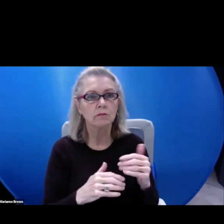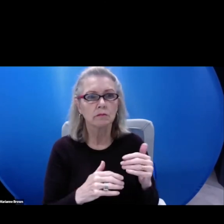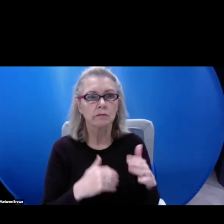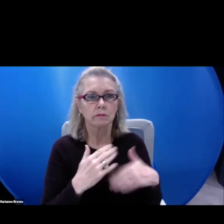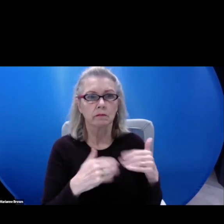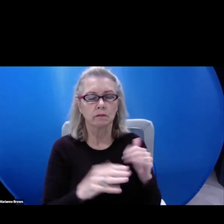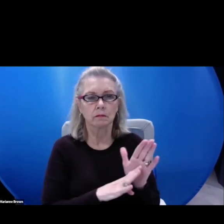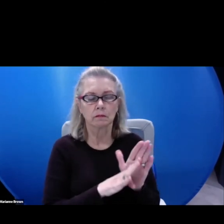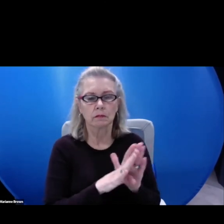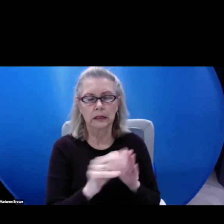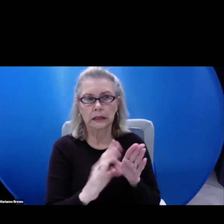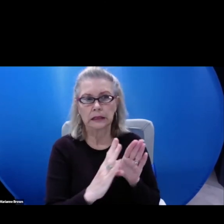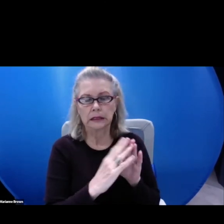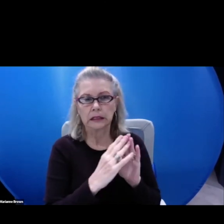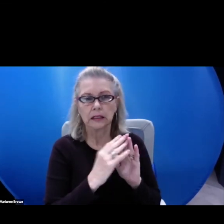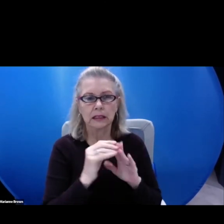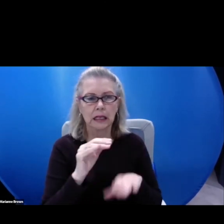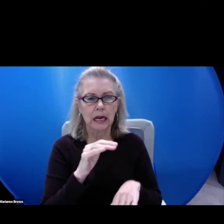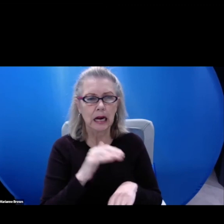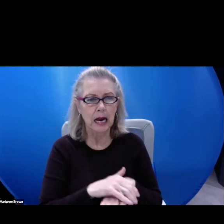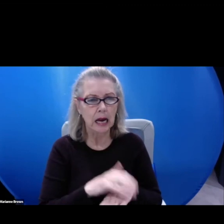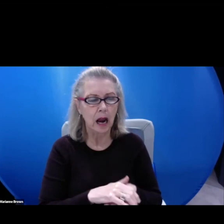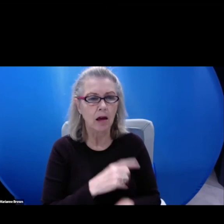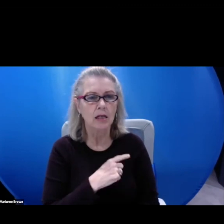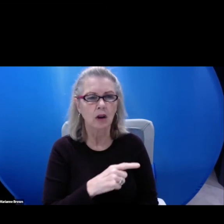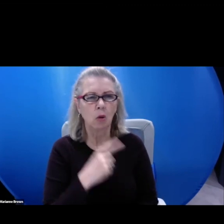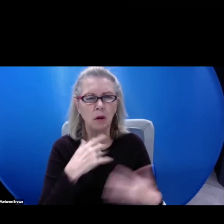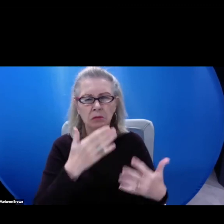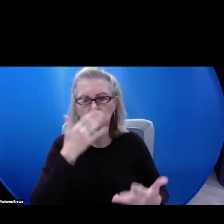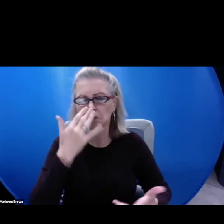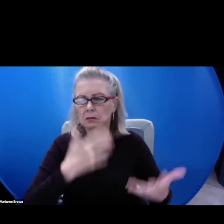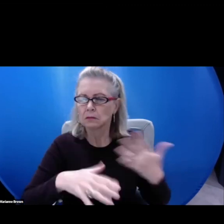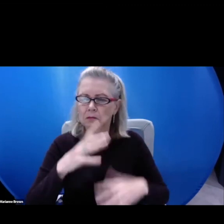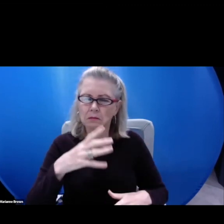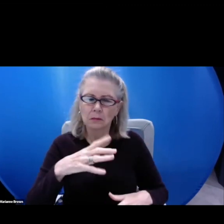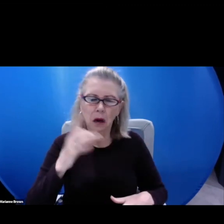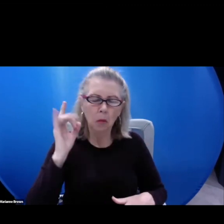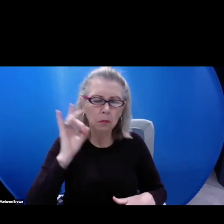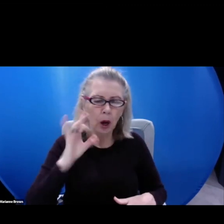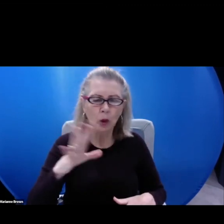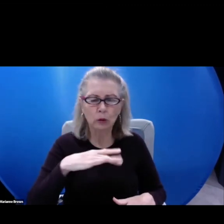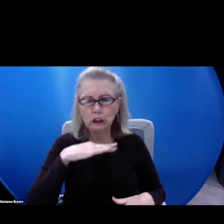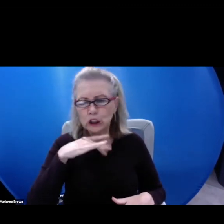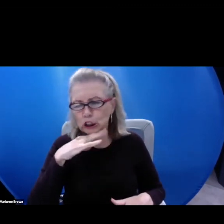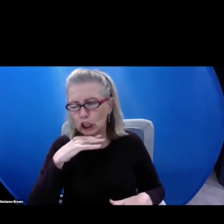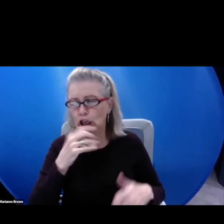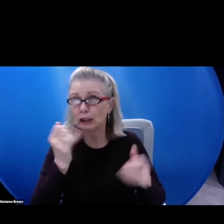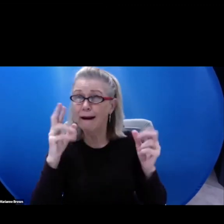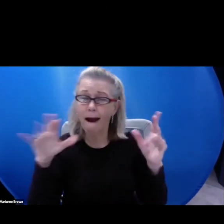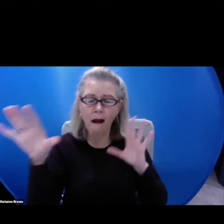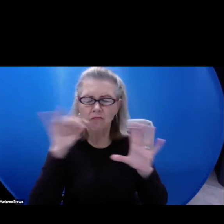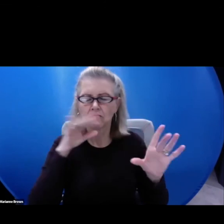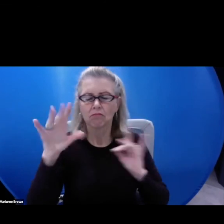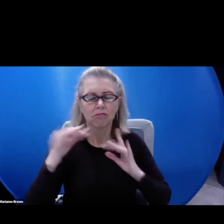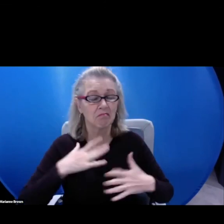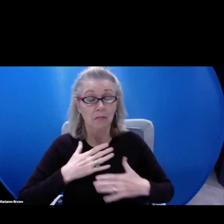the cities in England were highly polluted, and also the dirt and the air to breathe